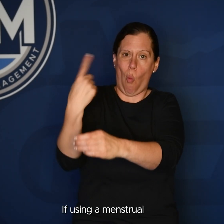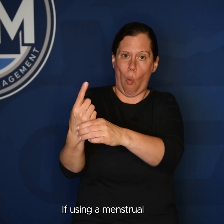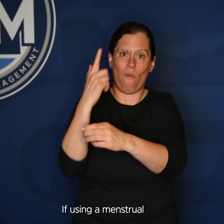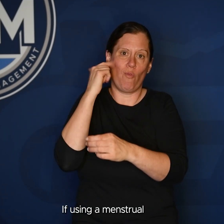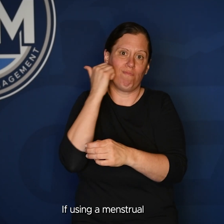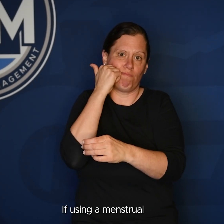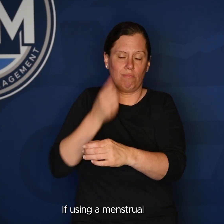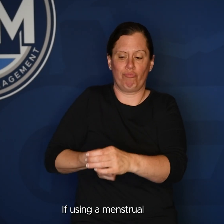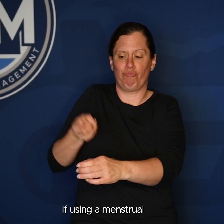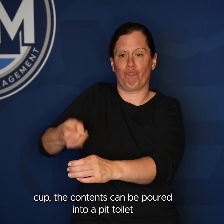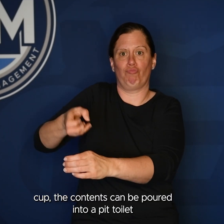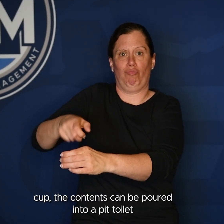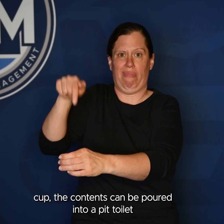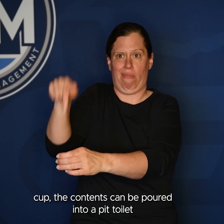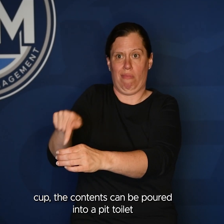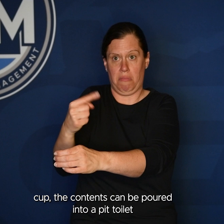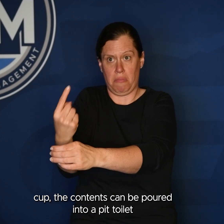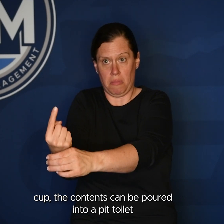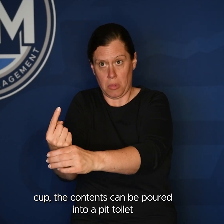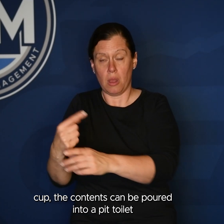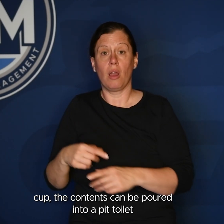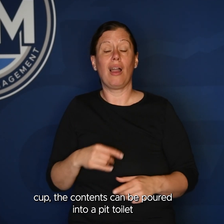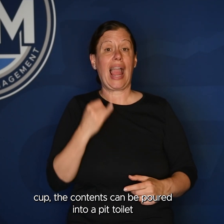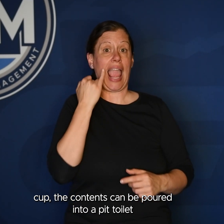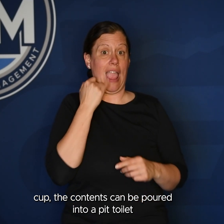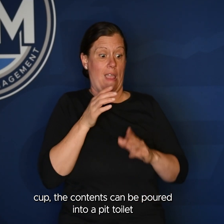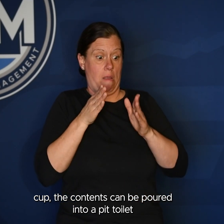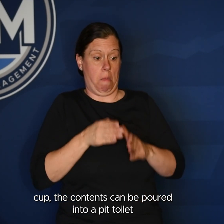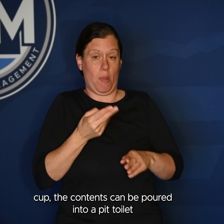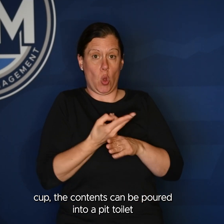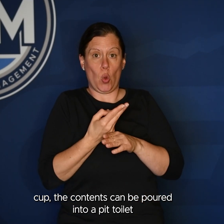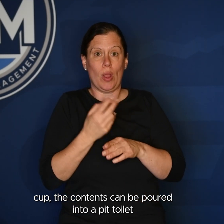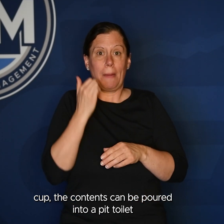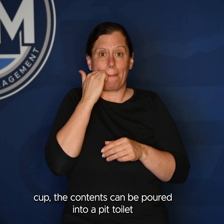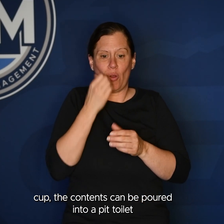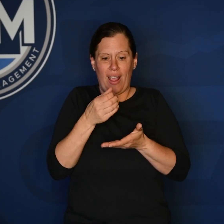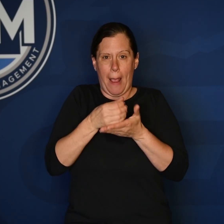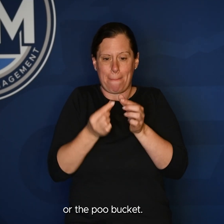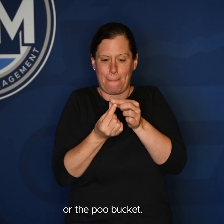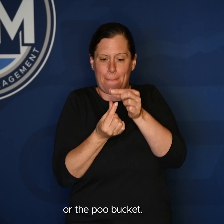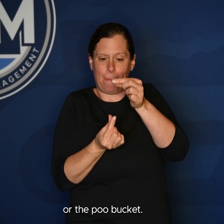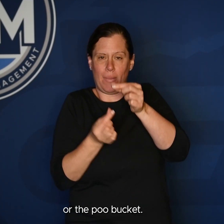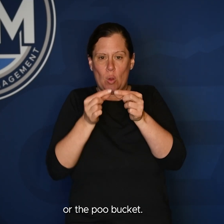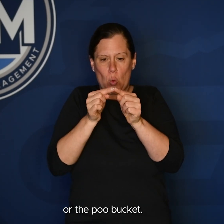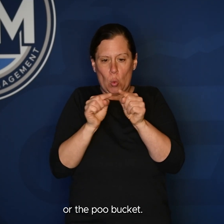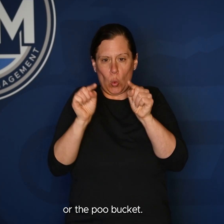If using a menstrual cup, the contents can be poured into a pit toilet or the poo bucket.